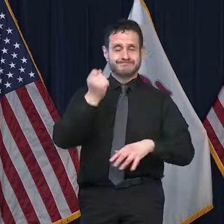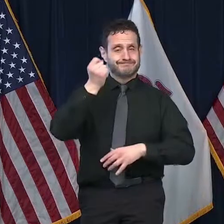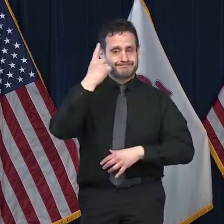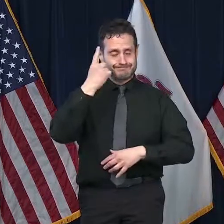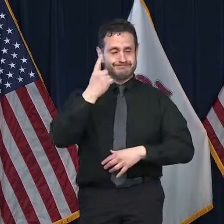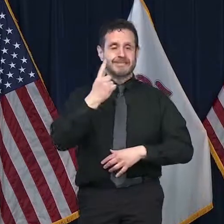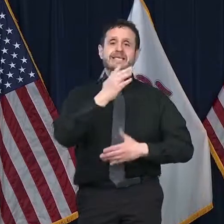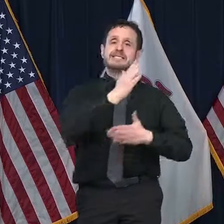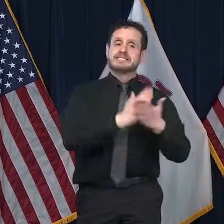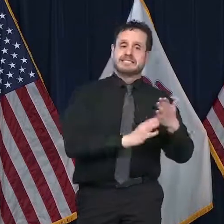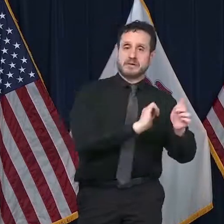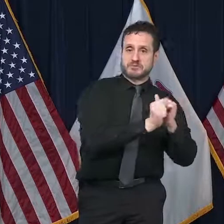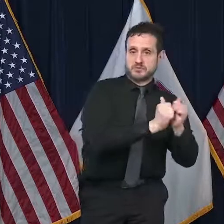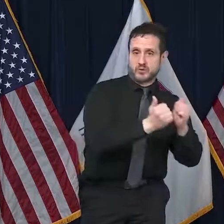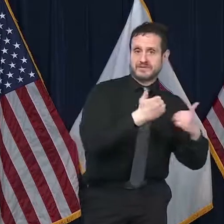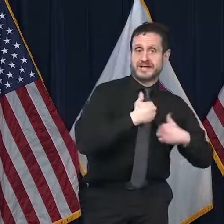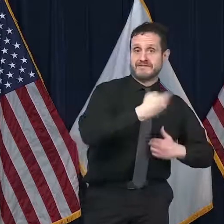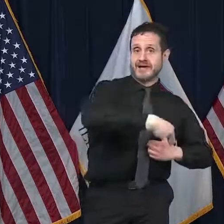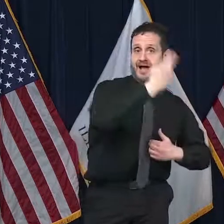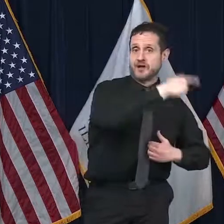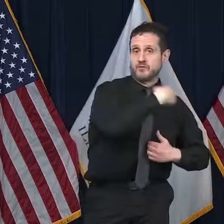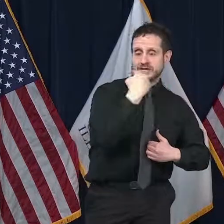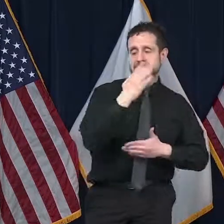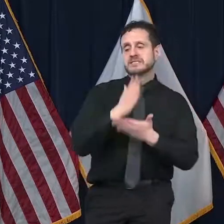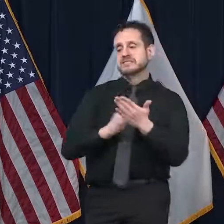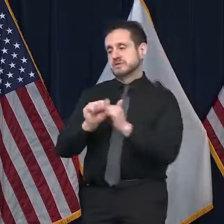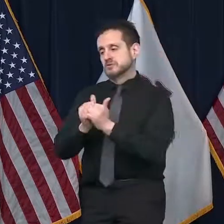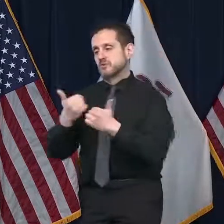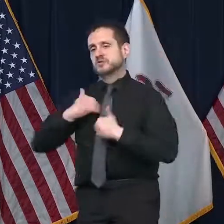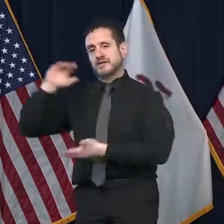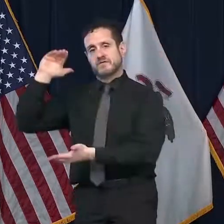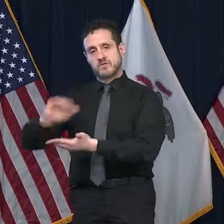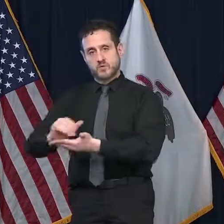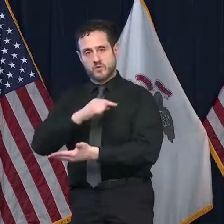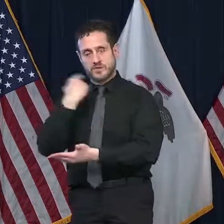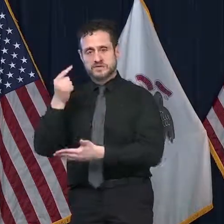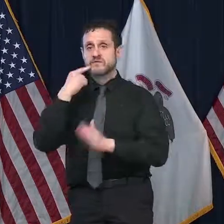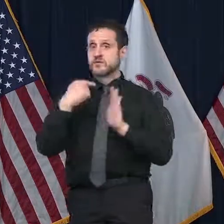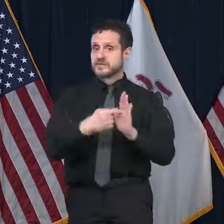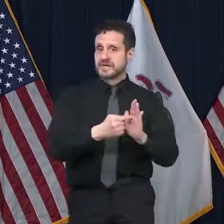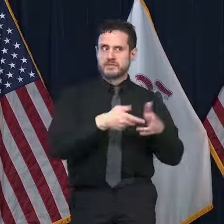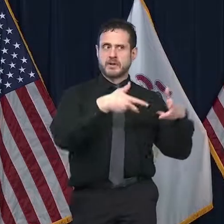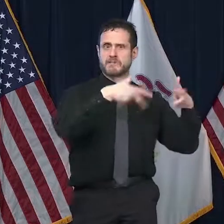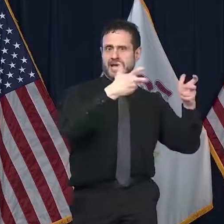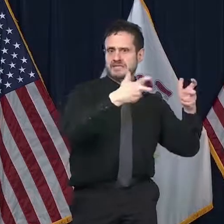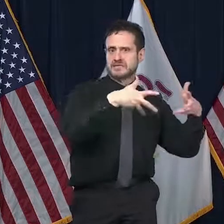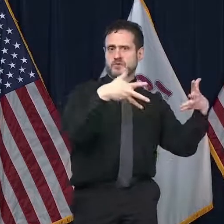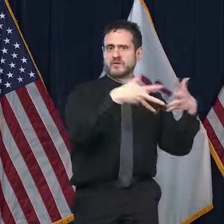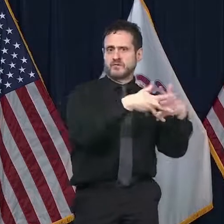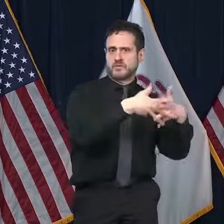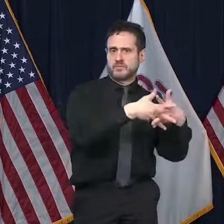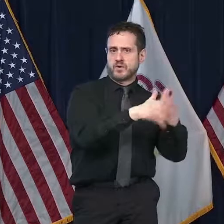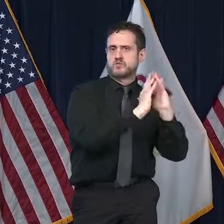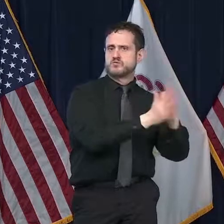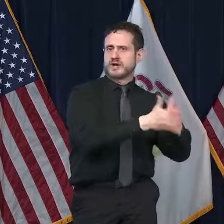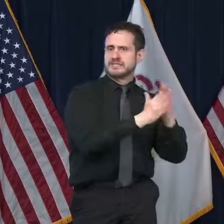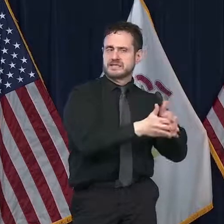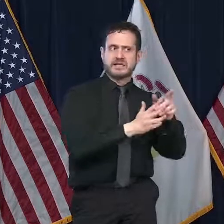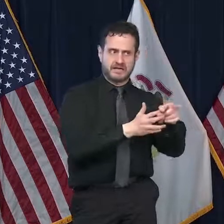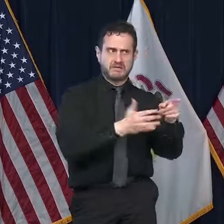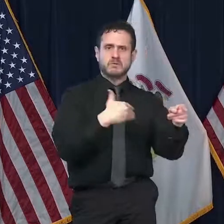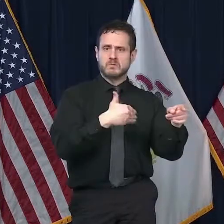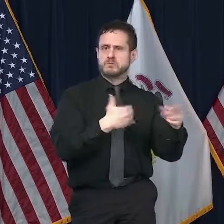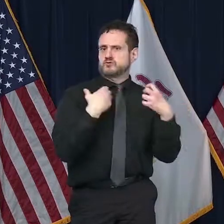different sports and they have different levels of risk. Sports like basketball or football or wrestling pose